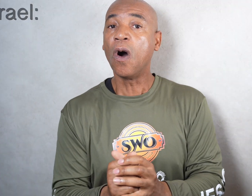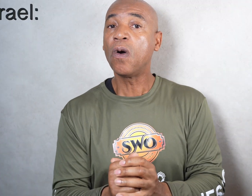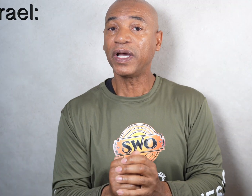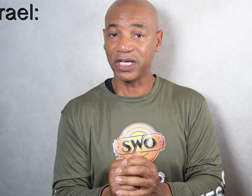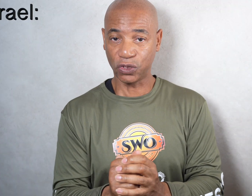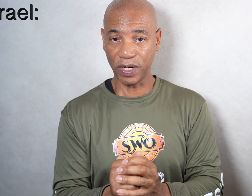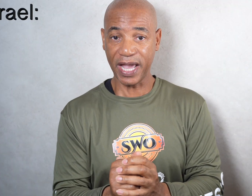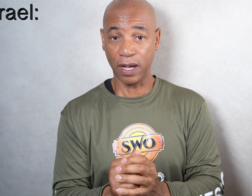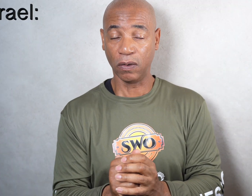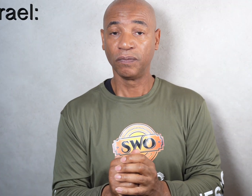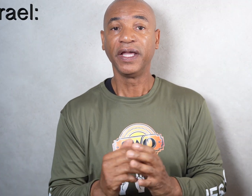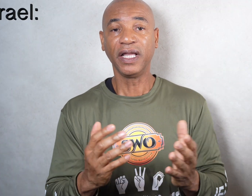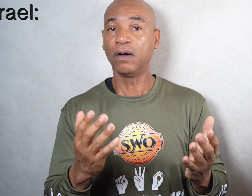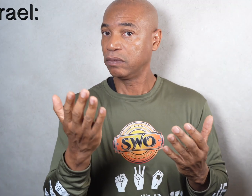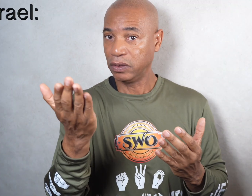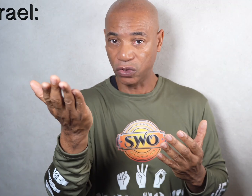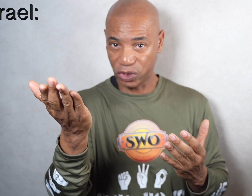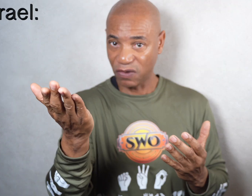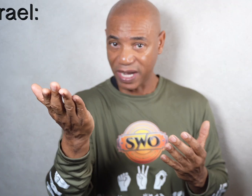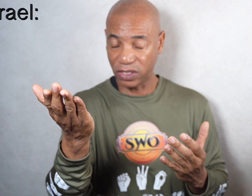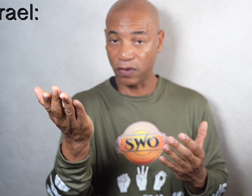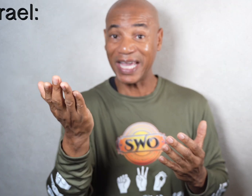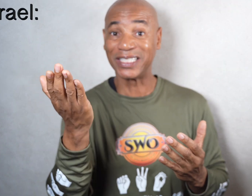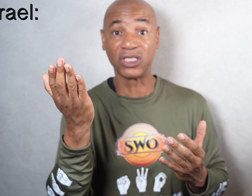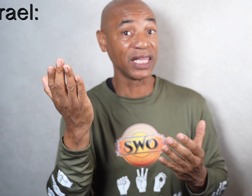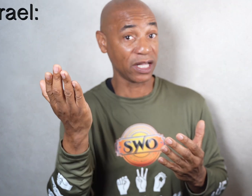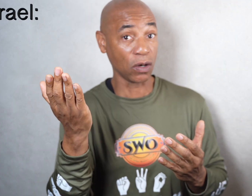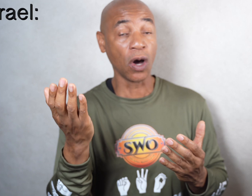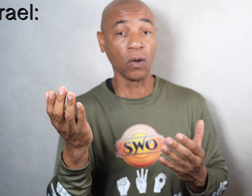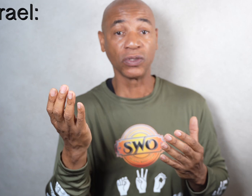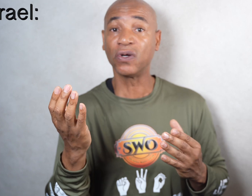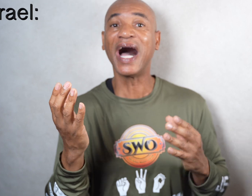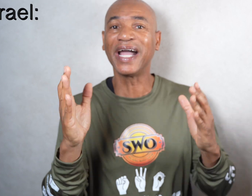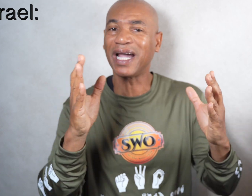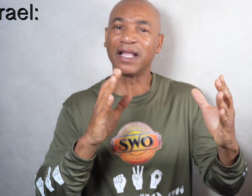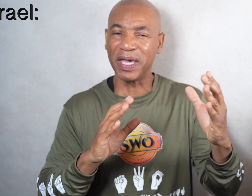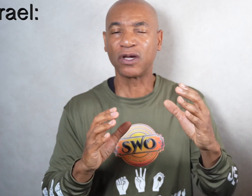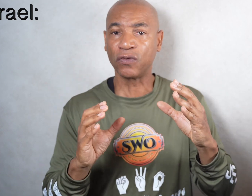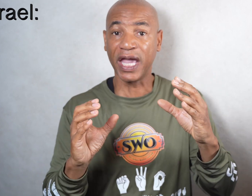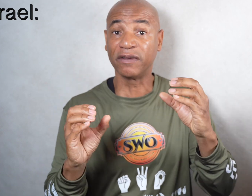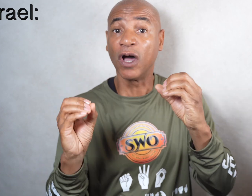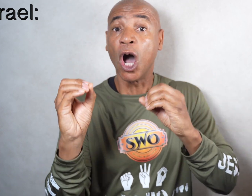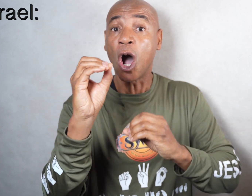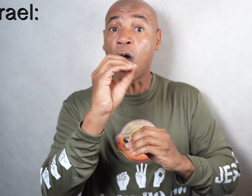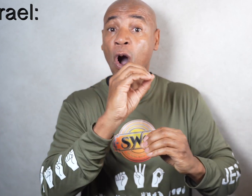O Israel. Now, you see right there, it's the letter O. So I kind of make it creative.